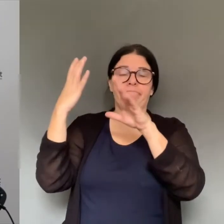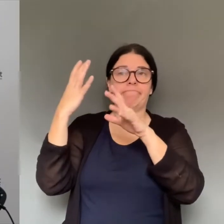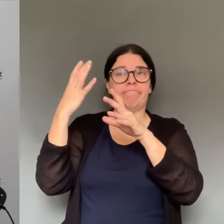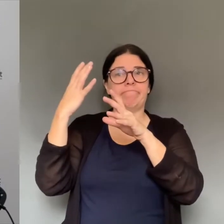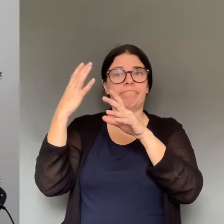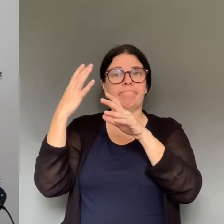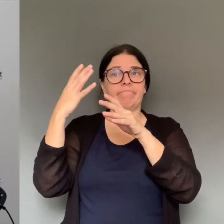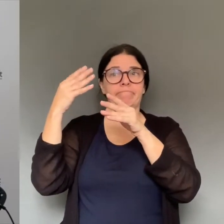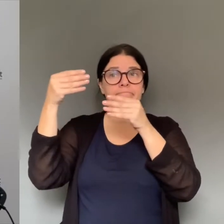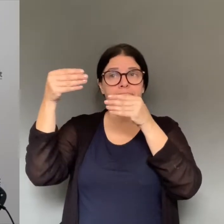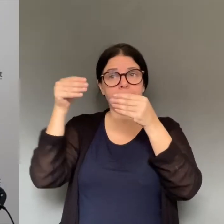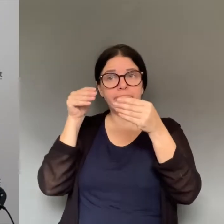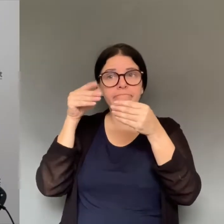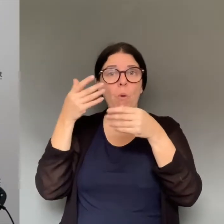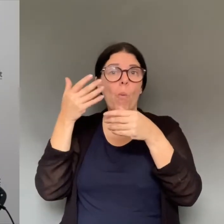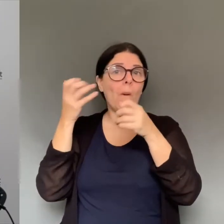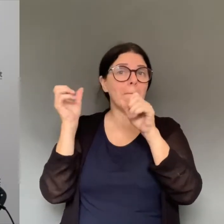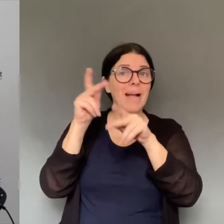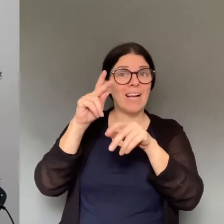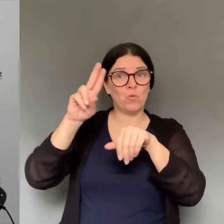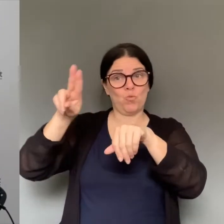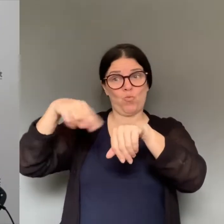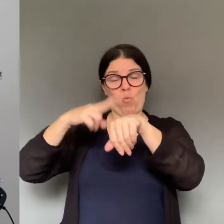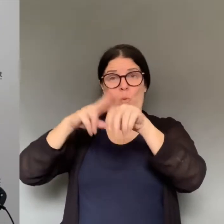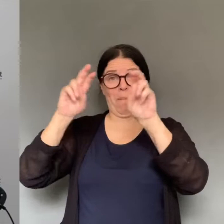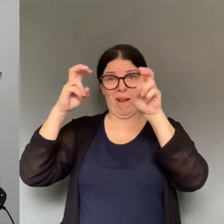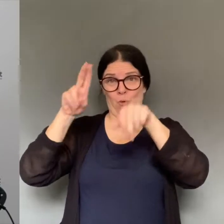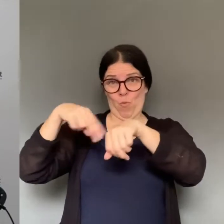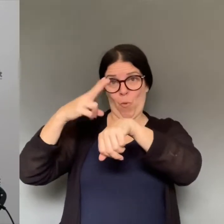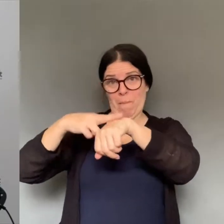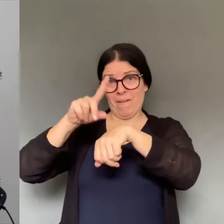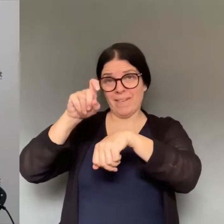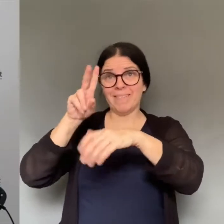basically go back to normal, whatever it would look like in the future.